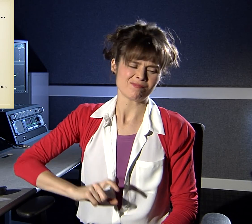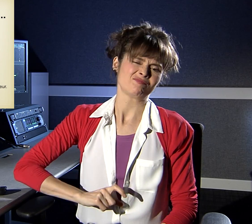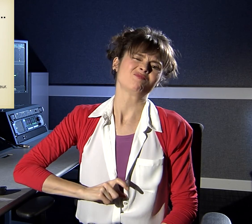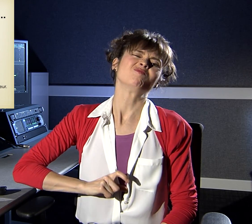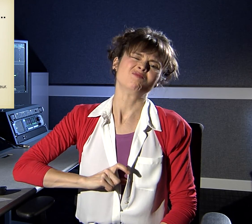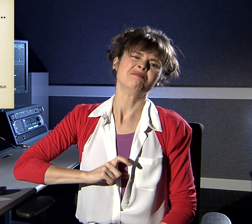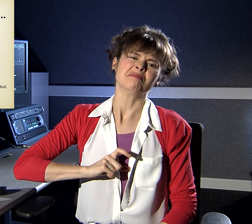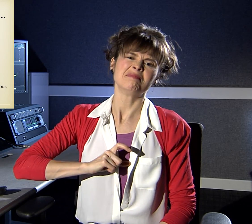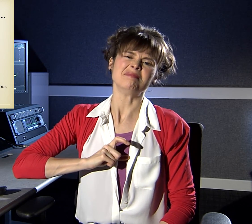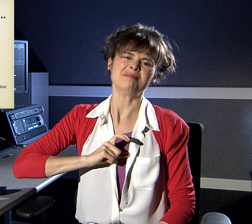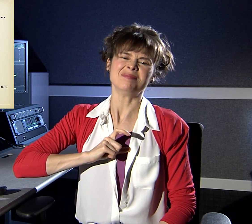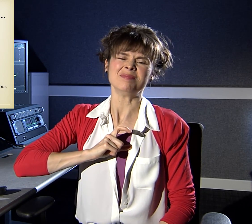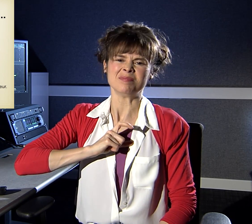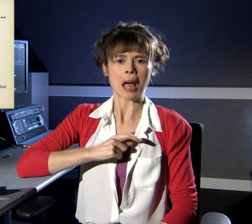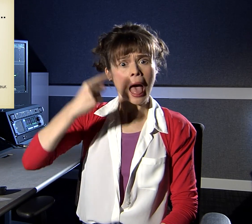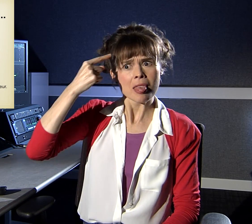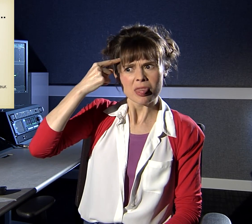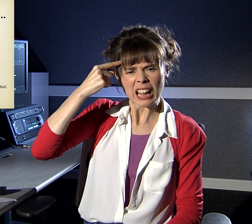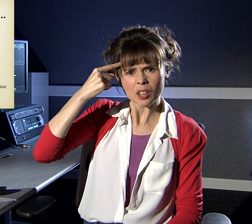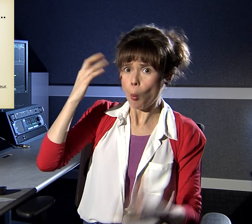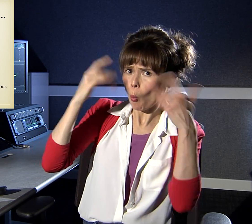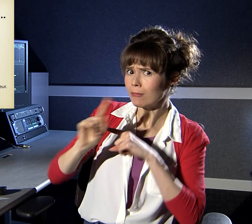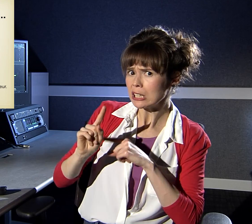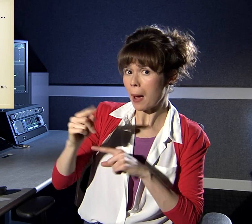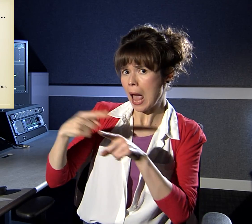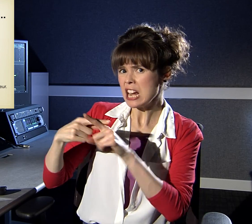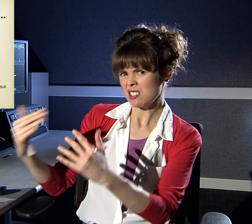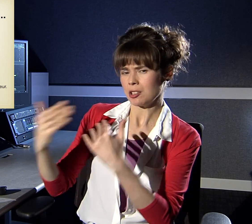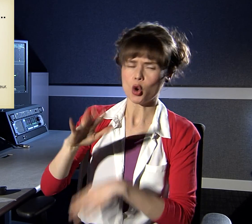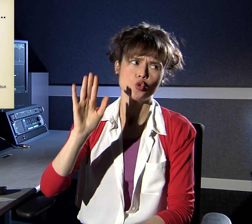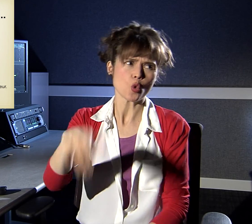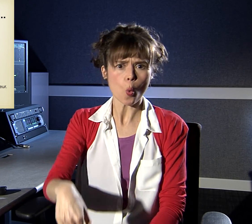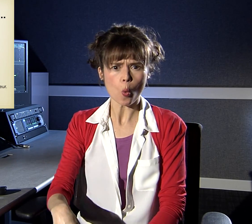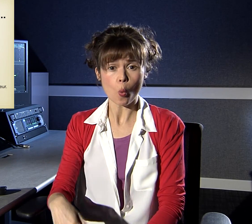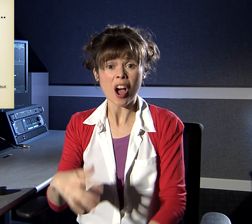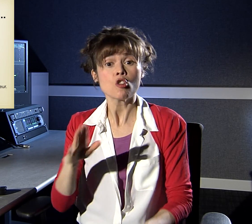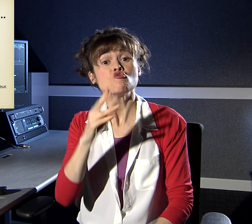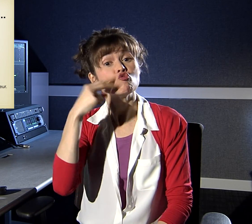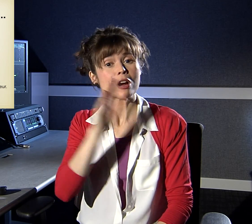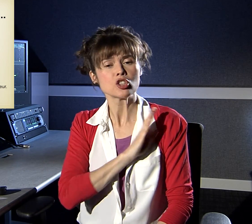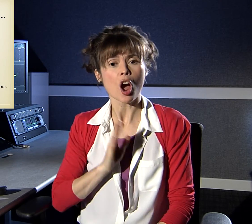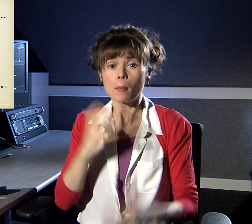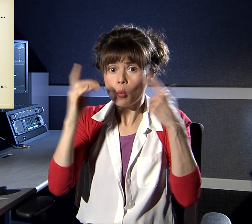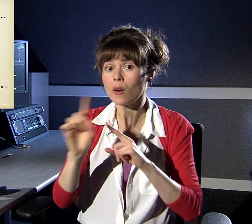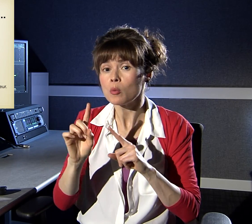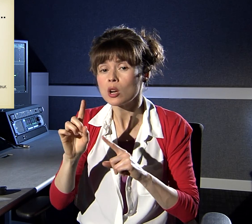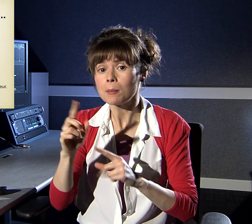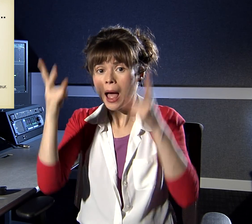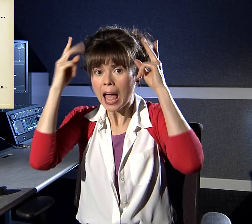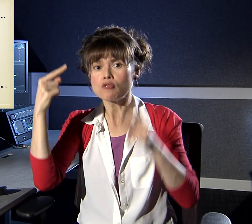The French army are very confident and are not at all worried or